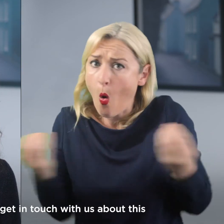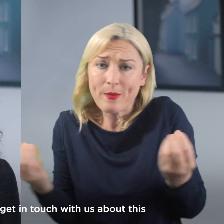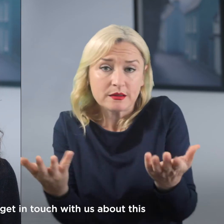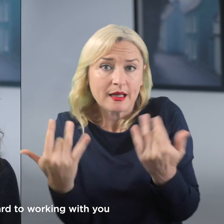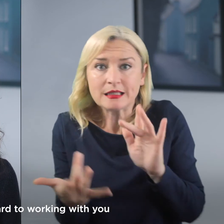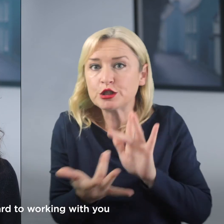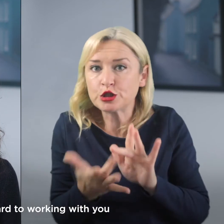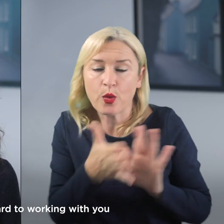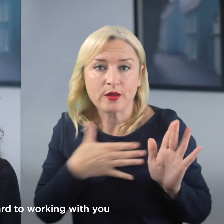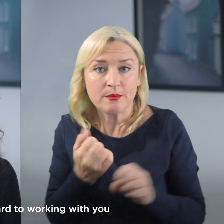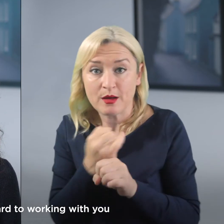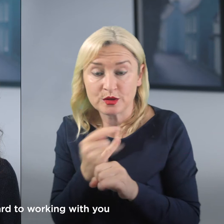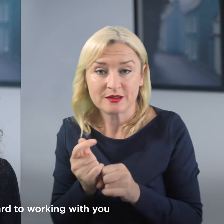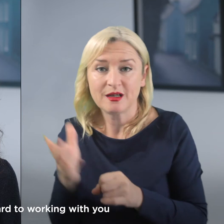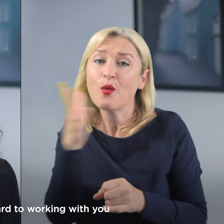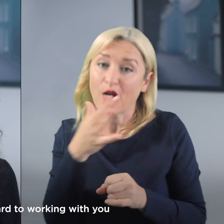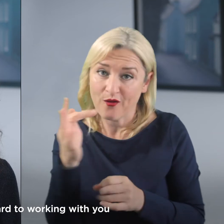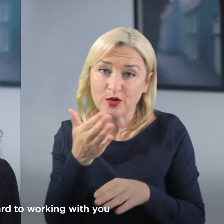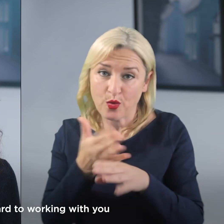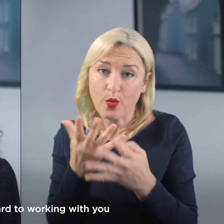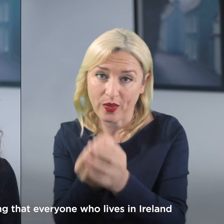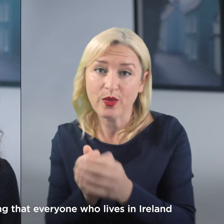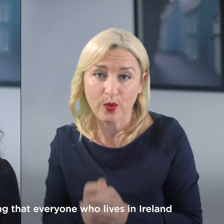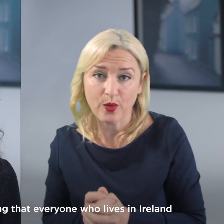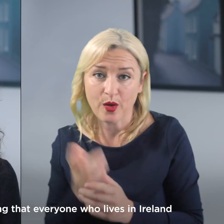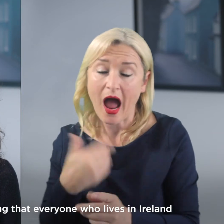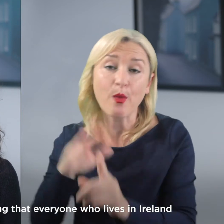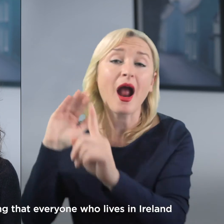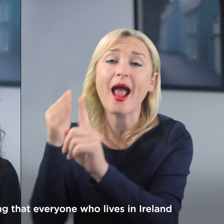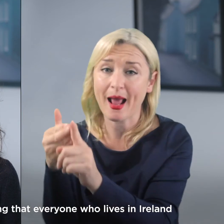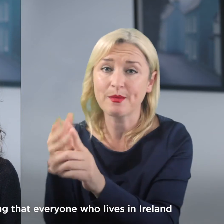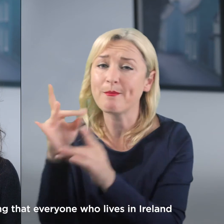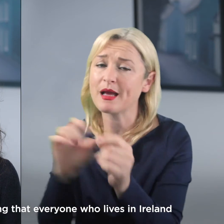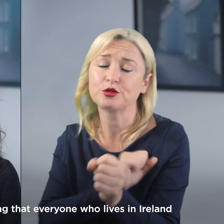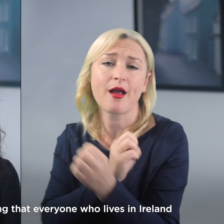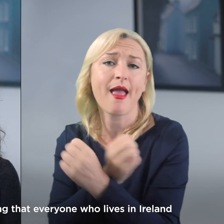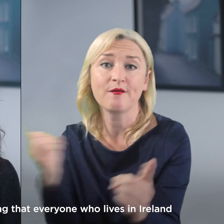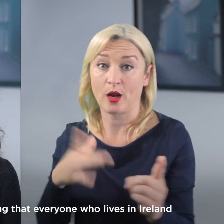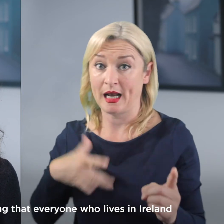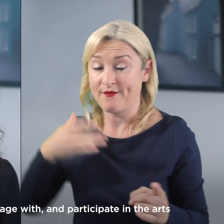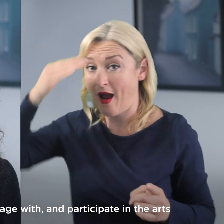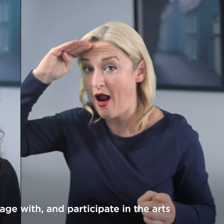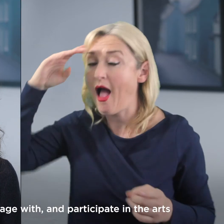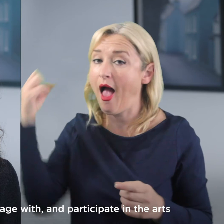this, and we look forward to working with you to reach our goal of ensuring that everyone who lives